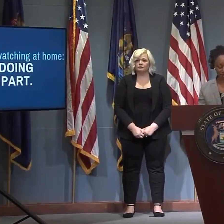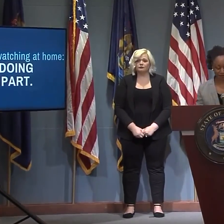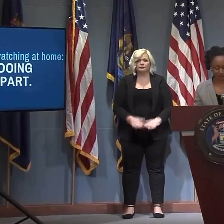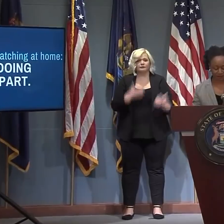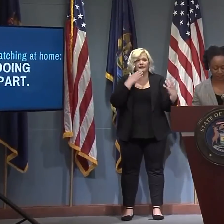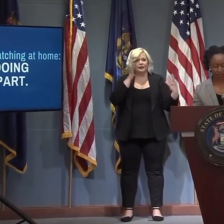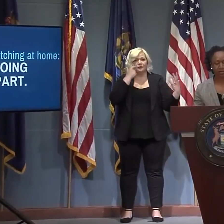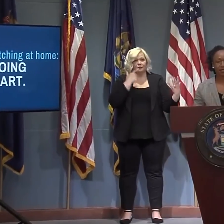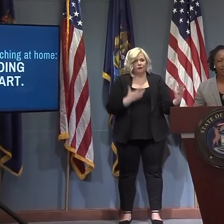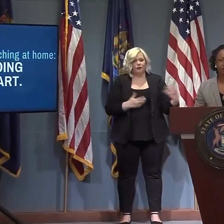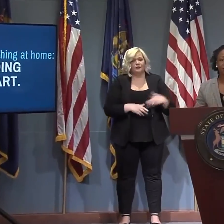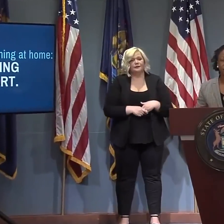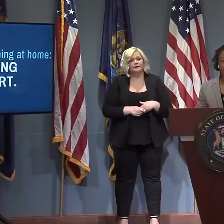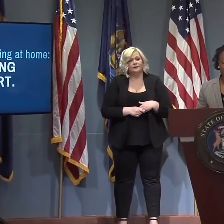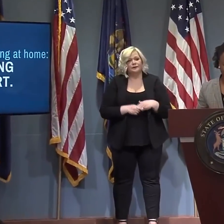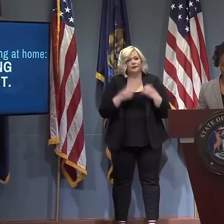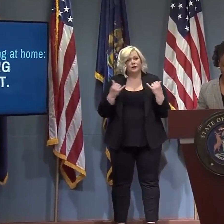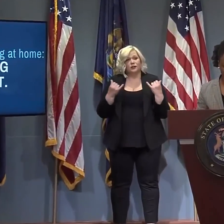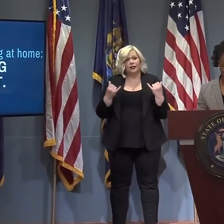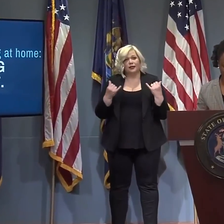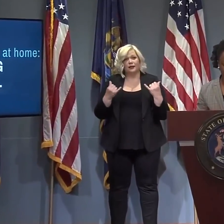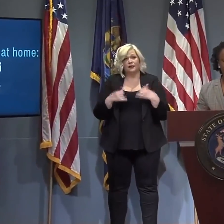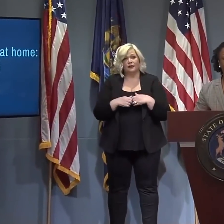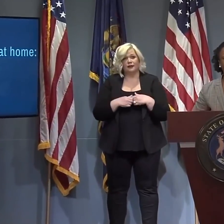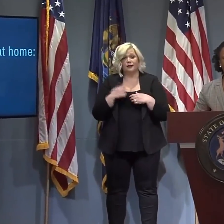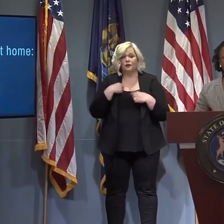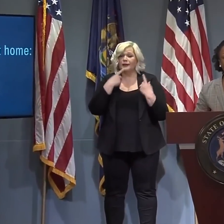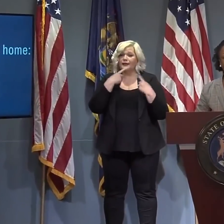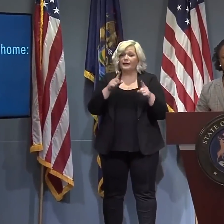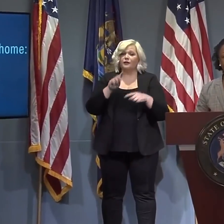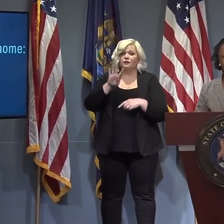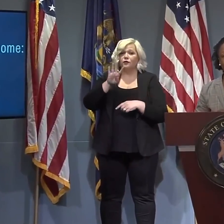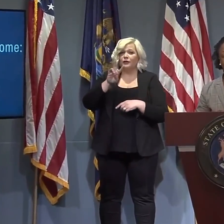Thank you, Governor. So today, we announced